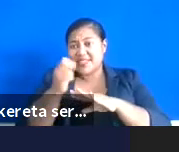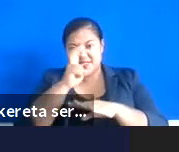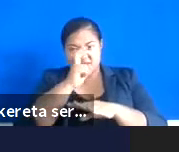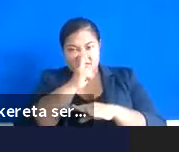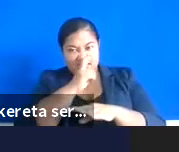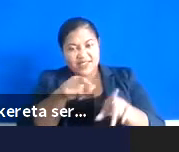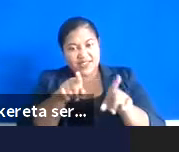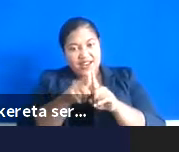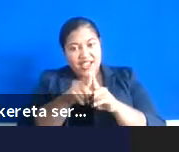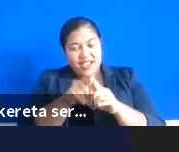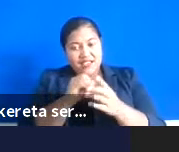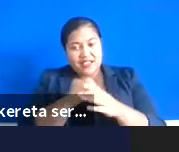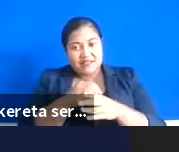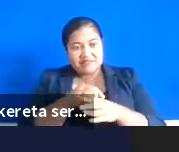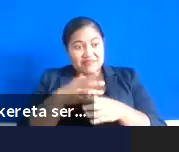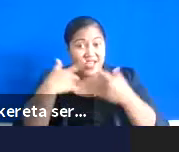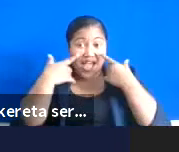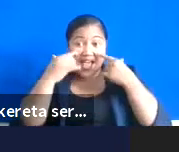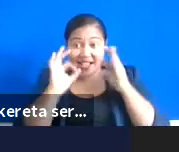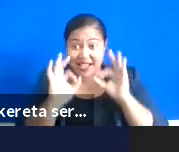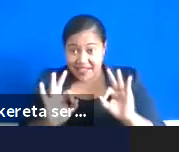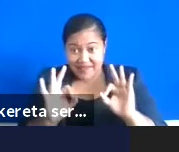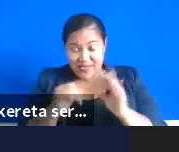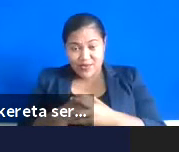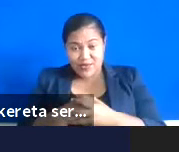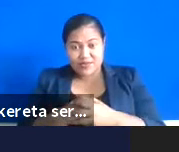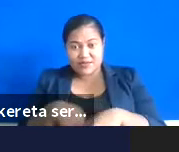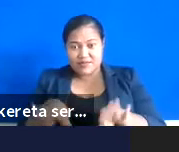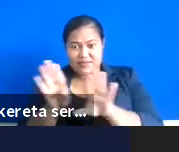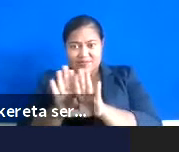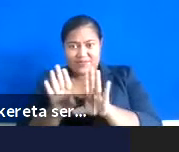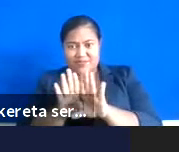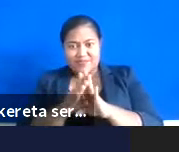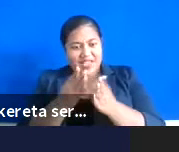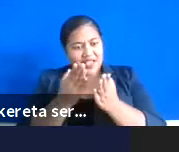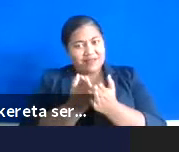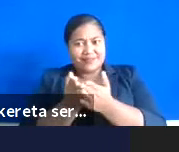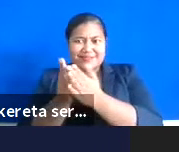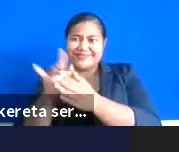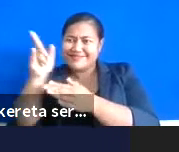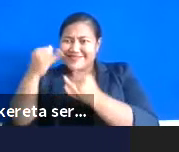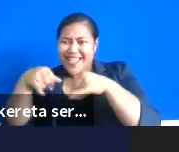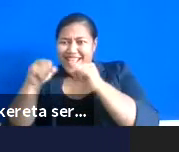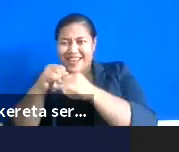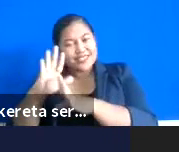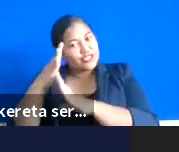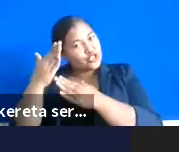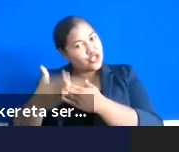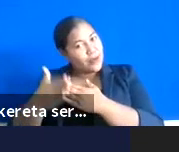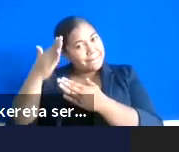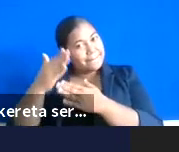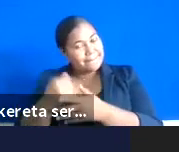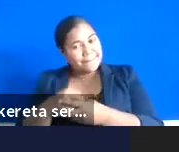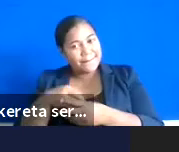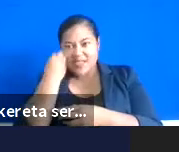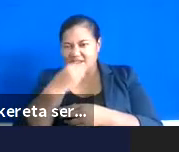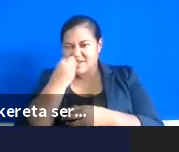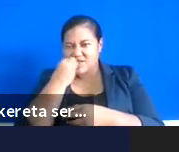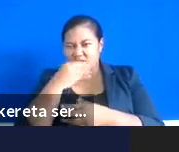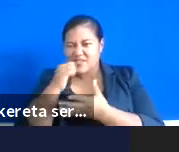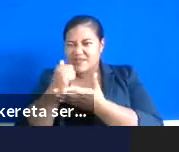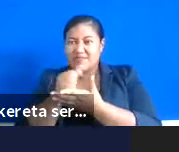nationwide curfews disrupted inter-island shipping services uh caused uh food shortages in village canteens